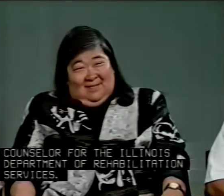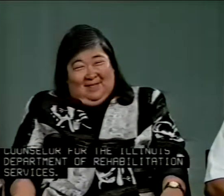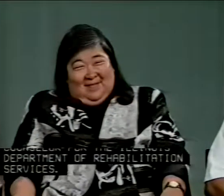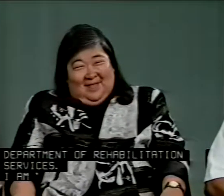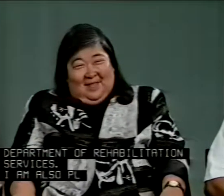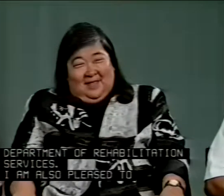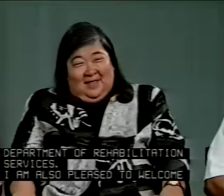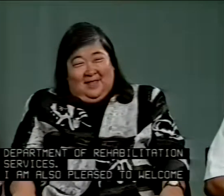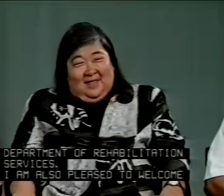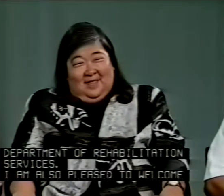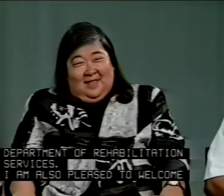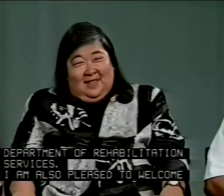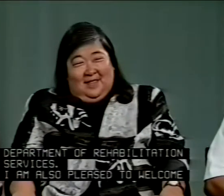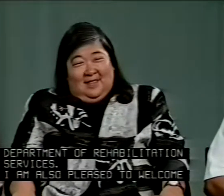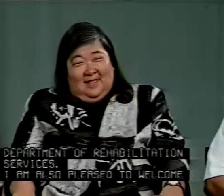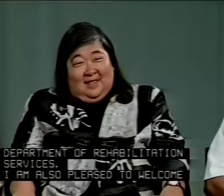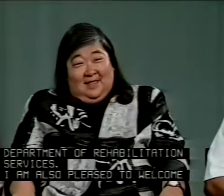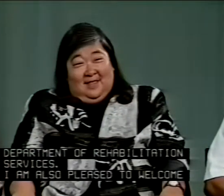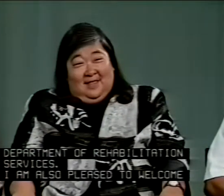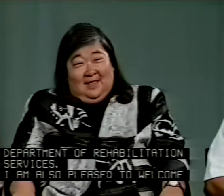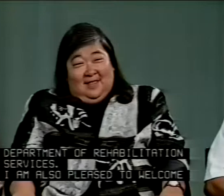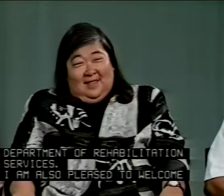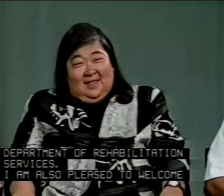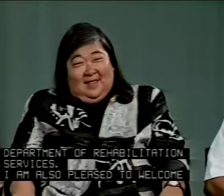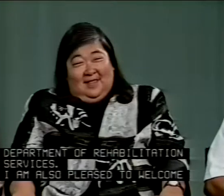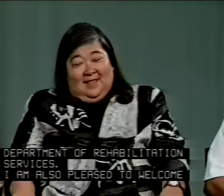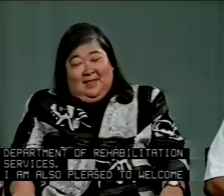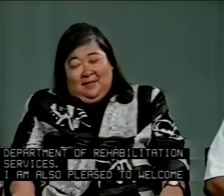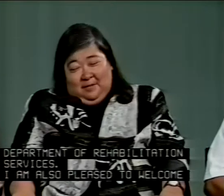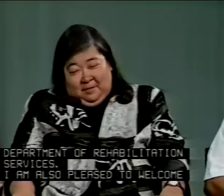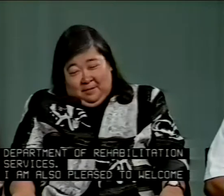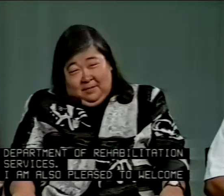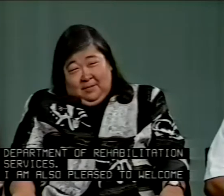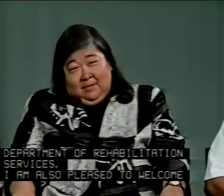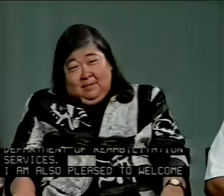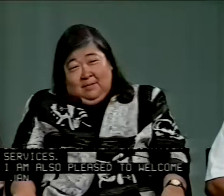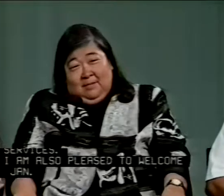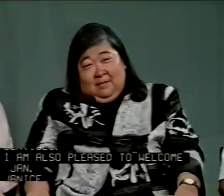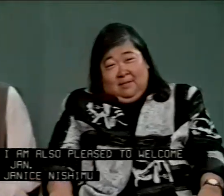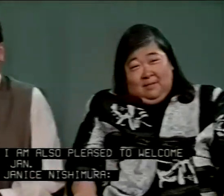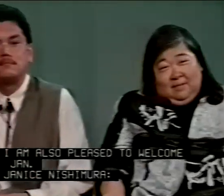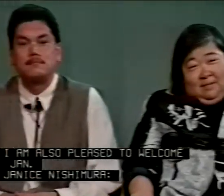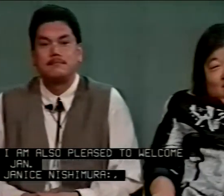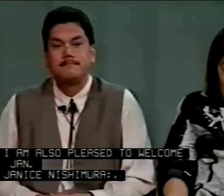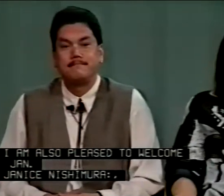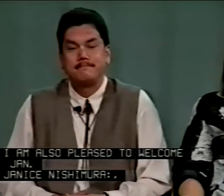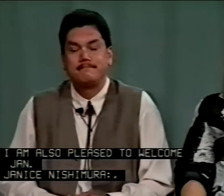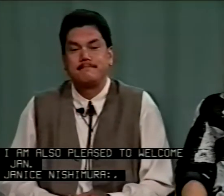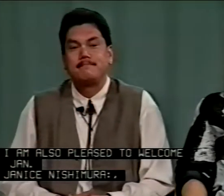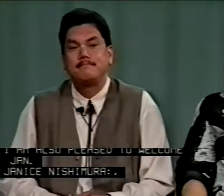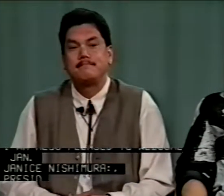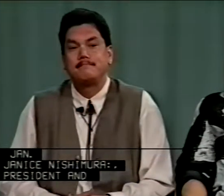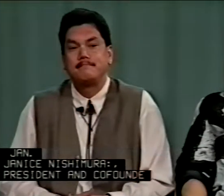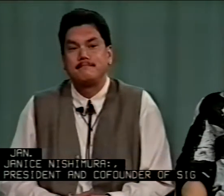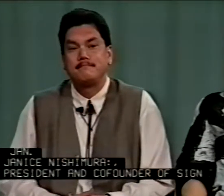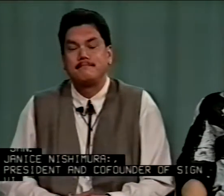Nishimura, Vice President and co-founder of Sign Language Associates, and Jonathan Hopkins. Jonathan is an interpreter